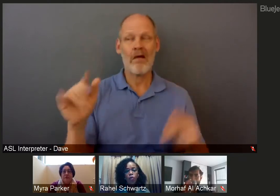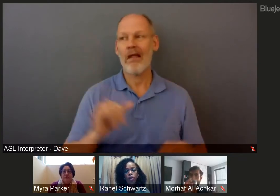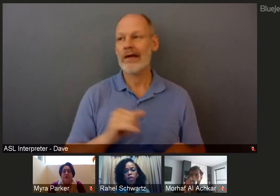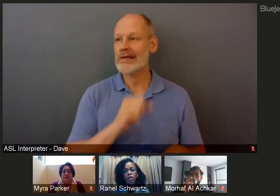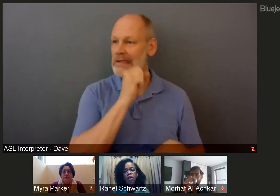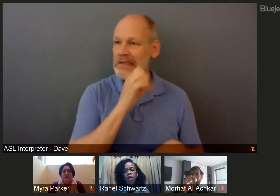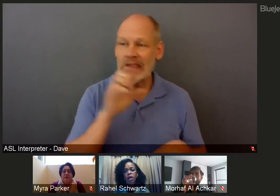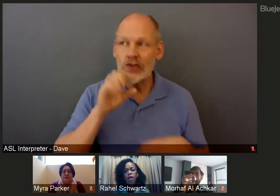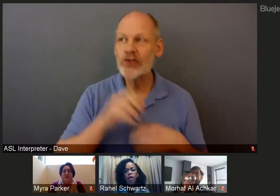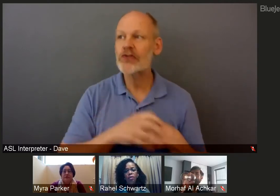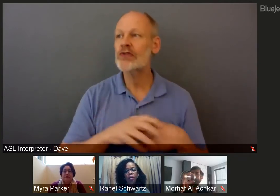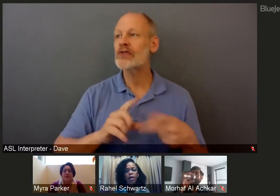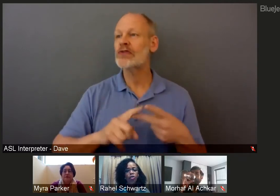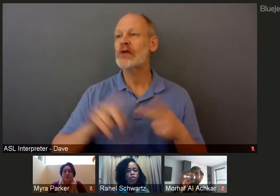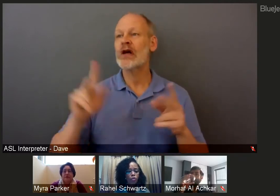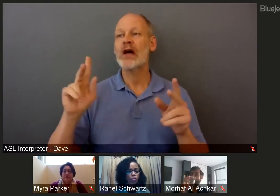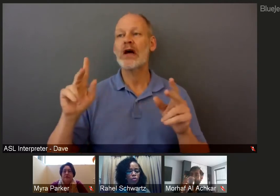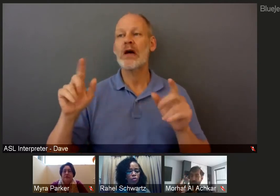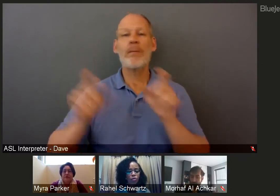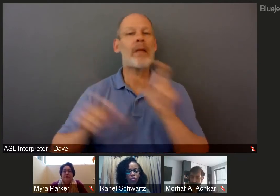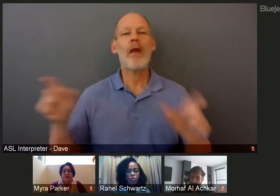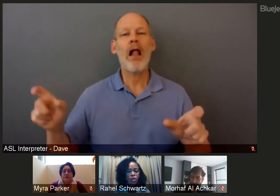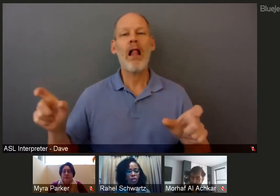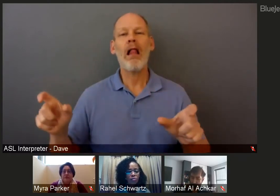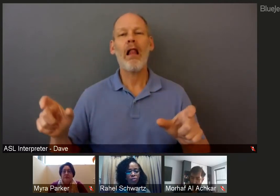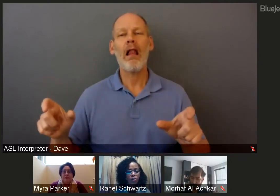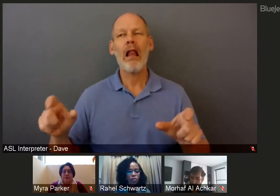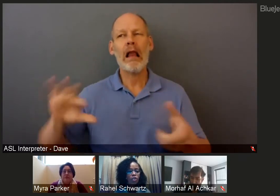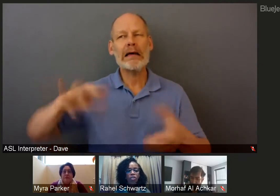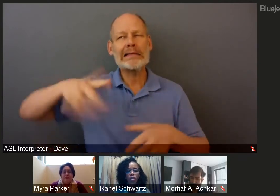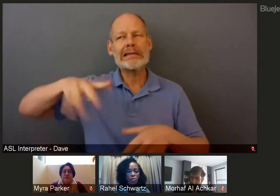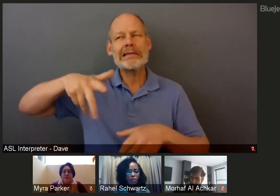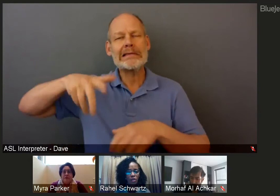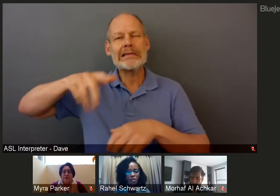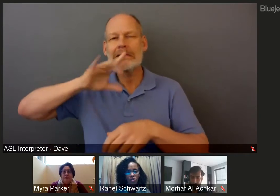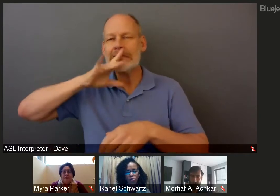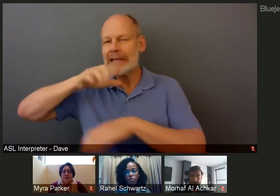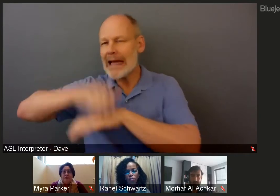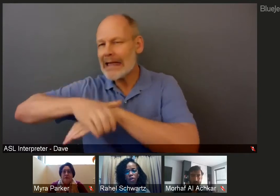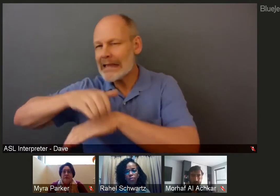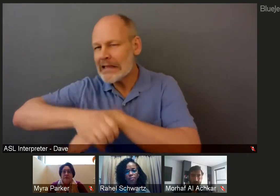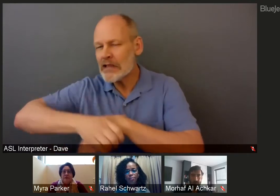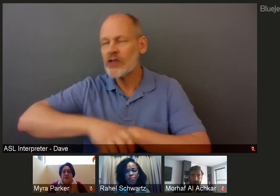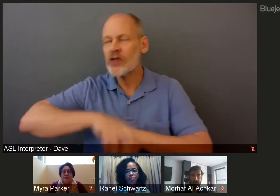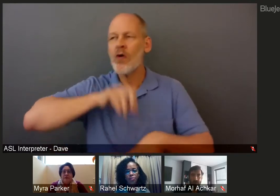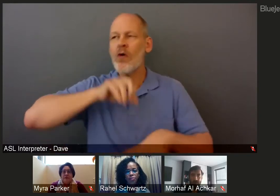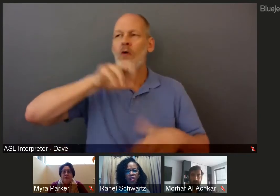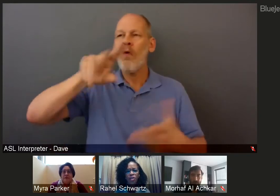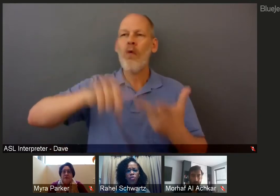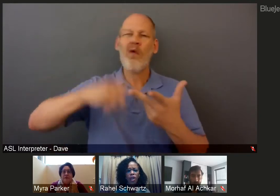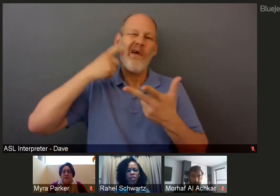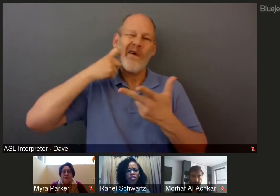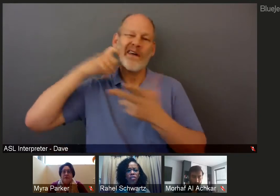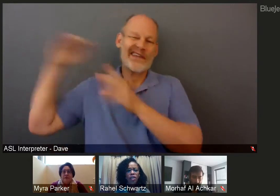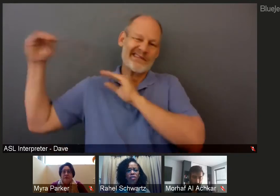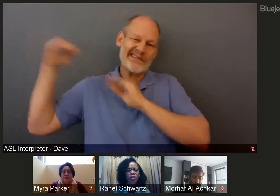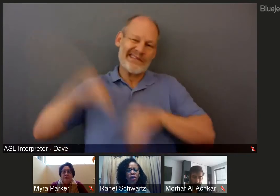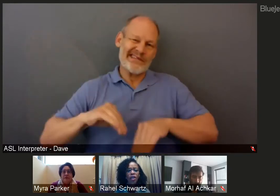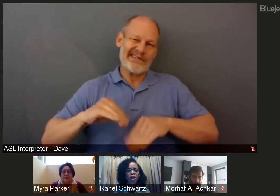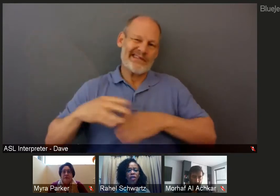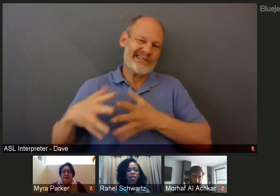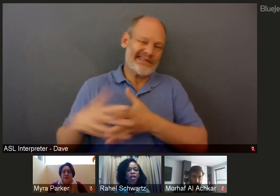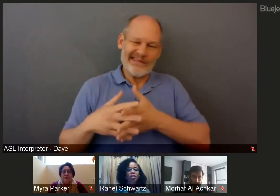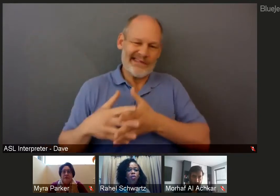English or are new to, just immigrated to United